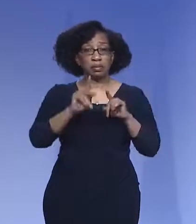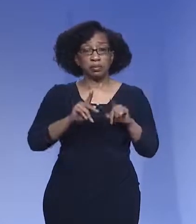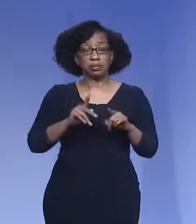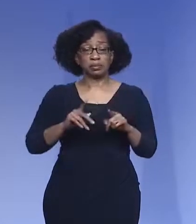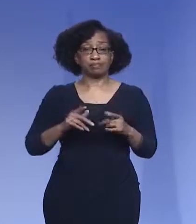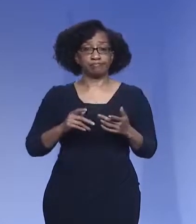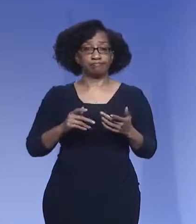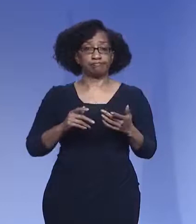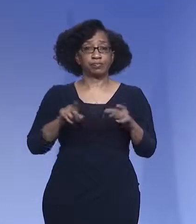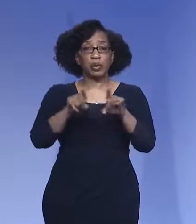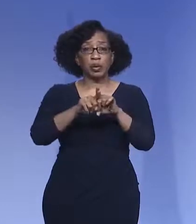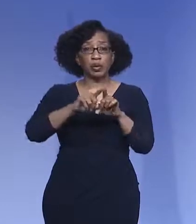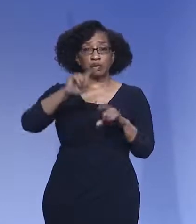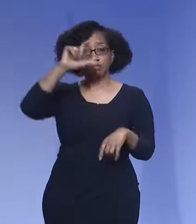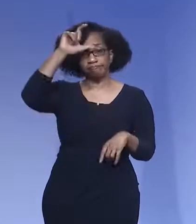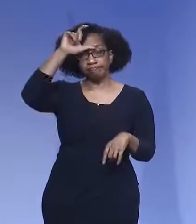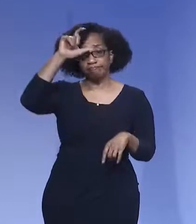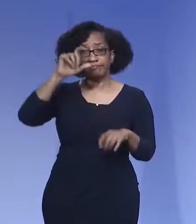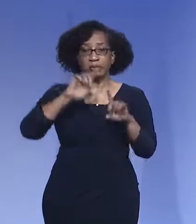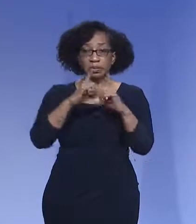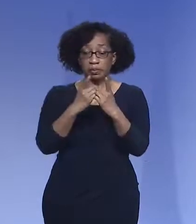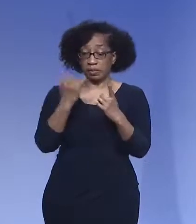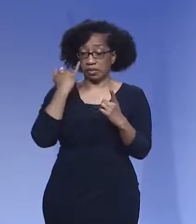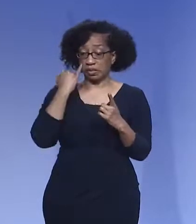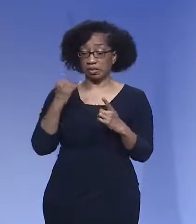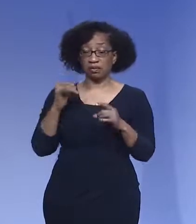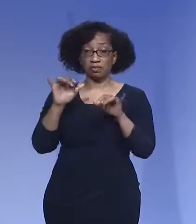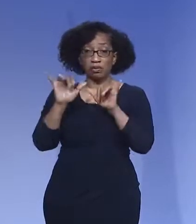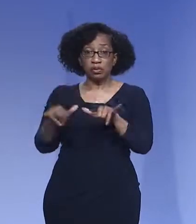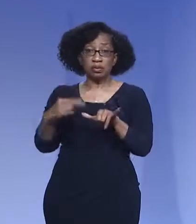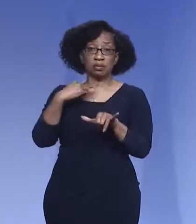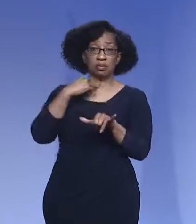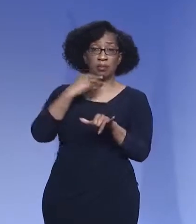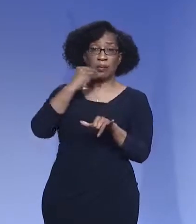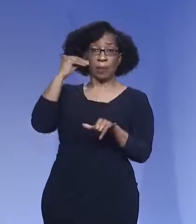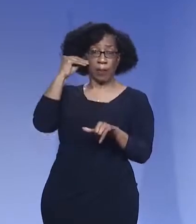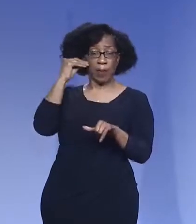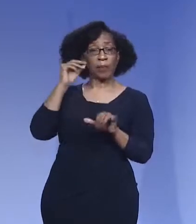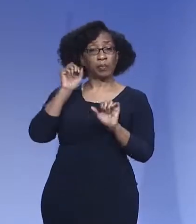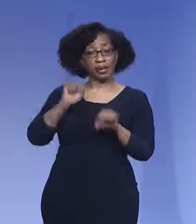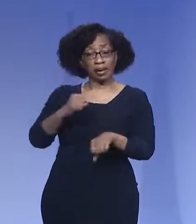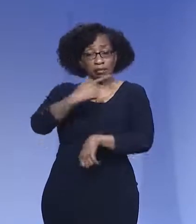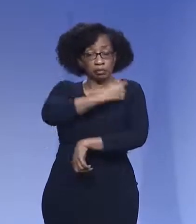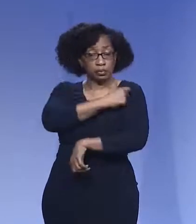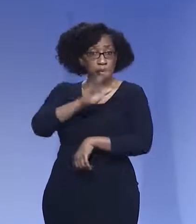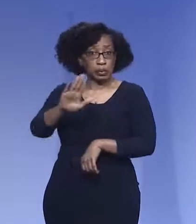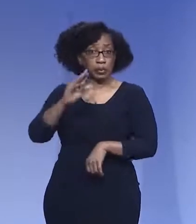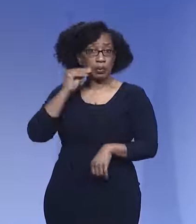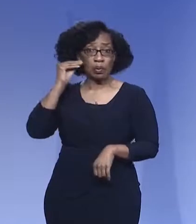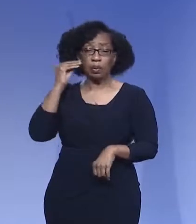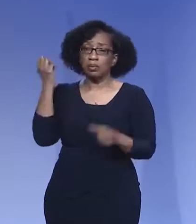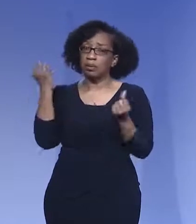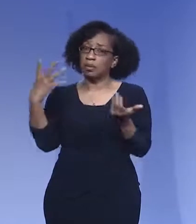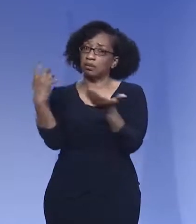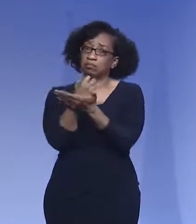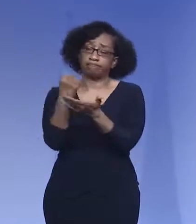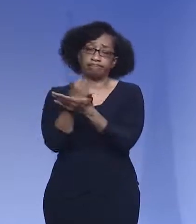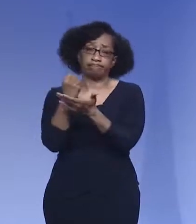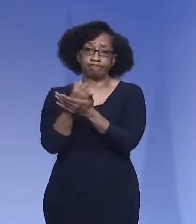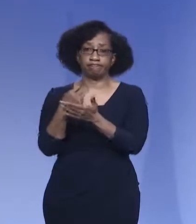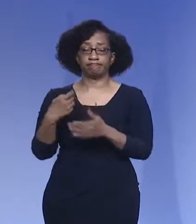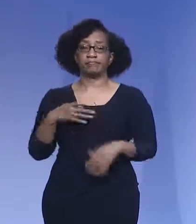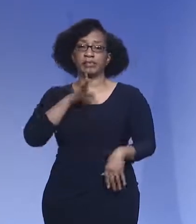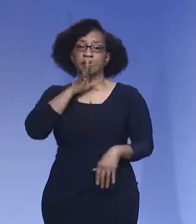offers people, homebound people to get vaccinated at their homes, and there are many other alternatives. También en Latino